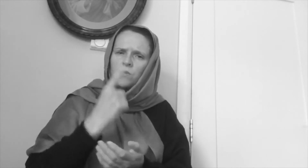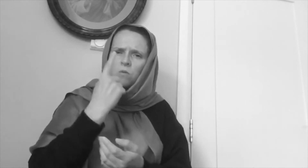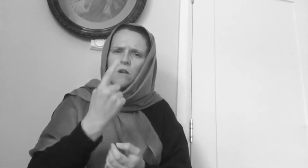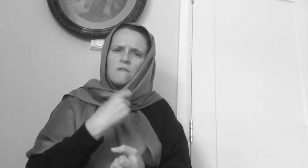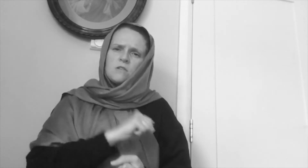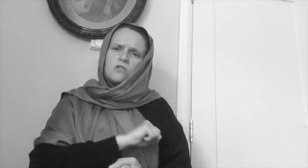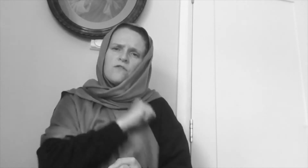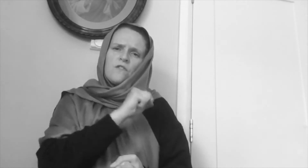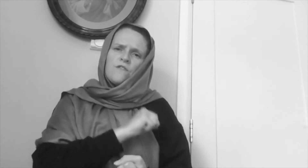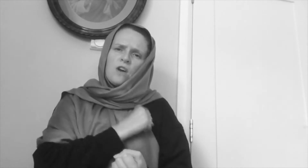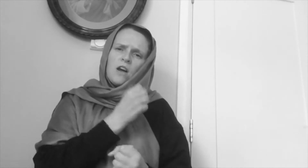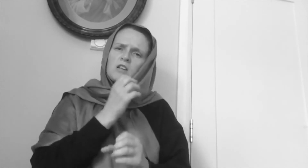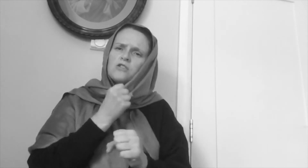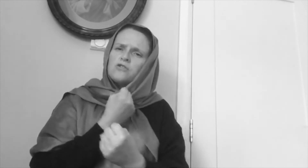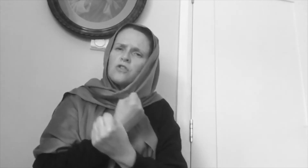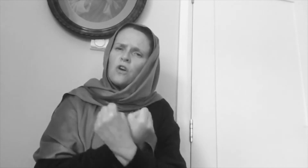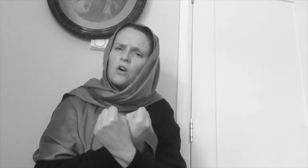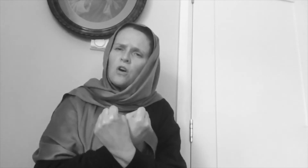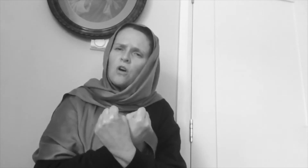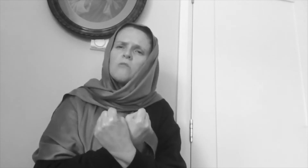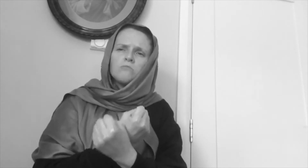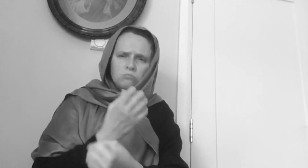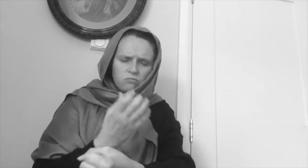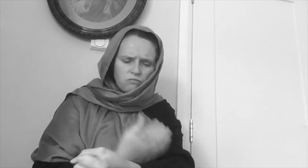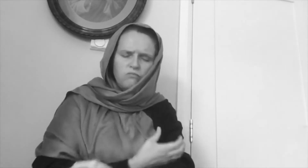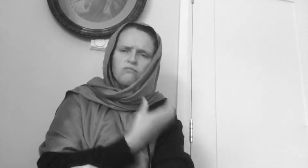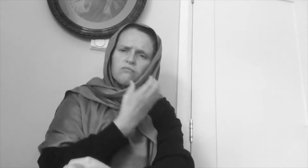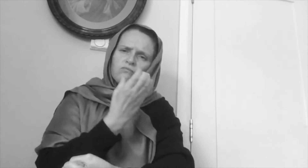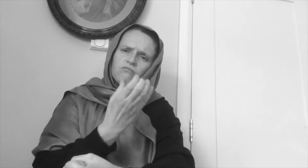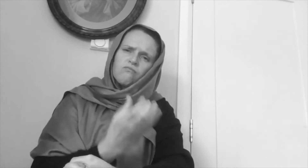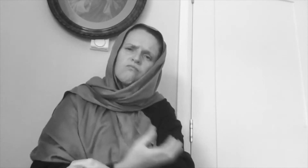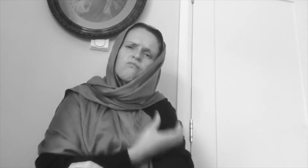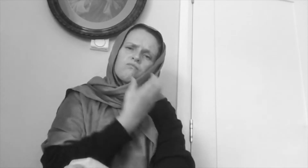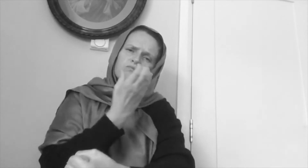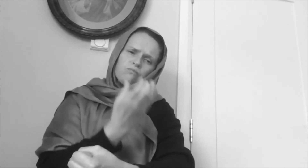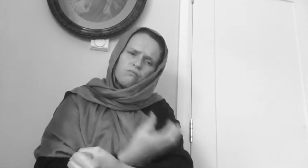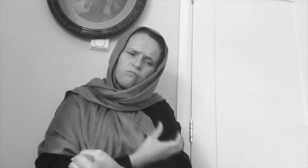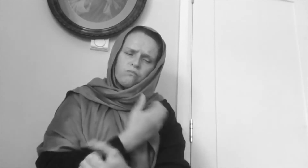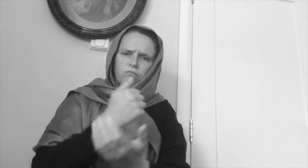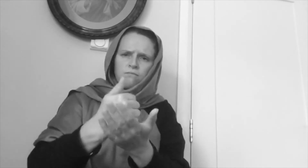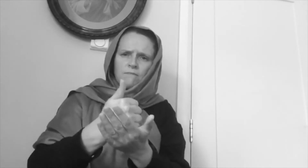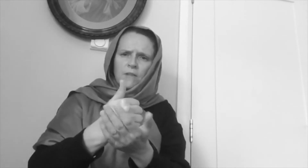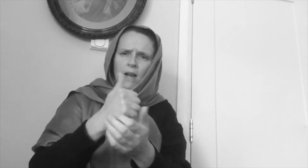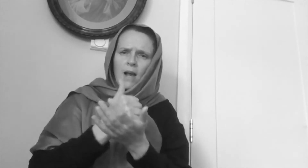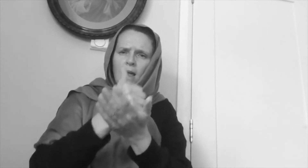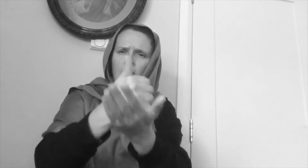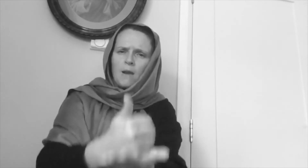I wrote about my one surviving son who would continue to support me.